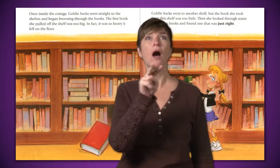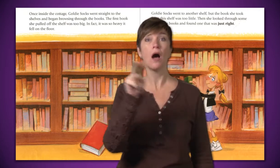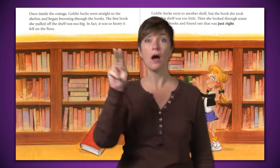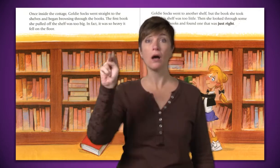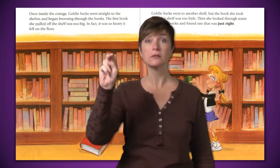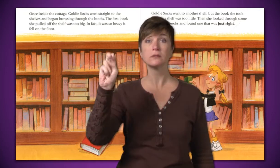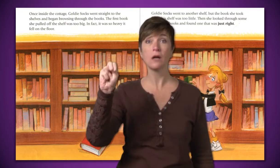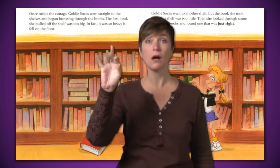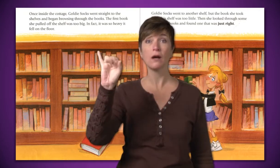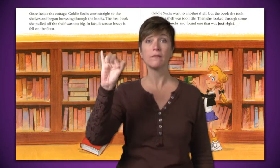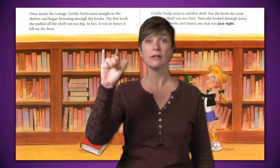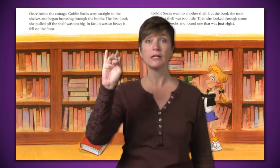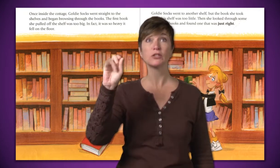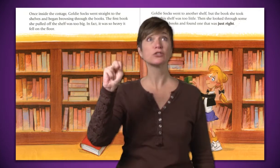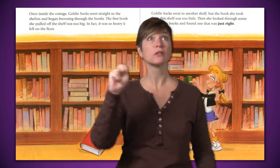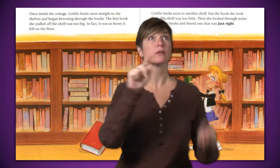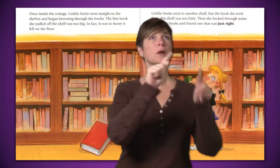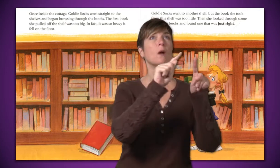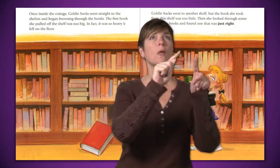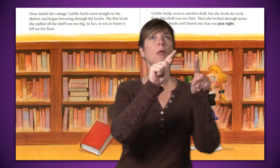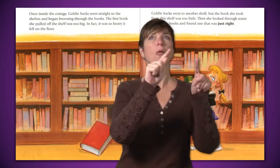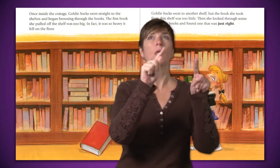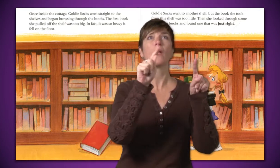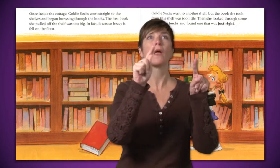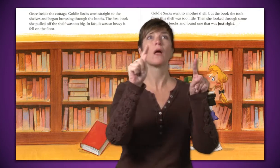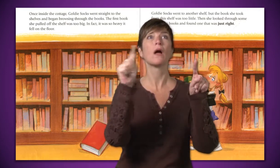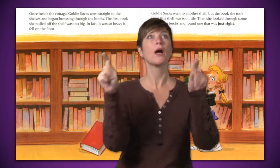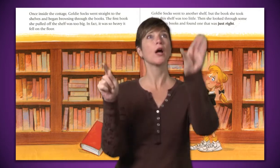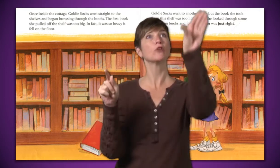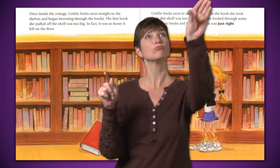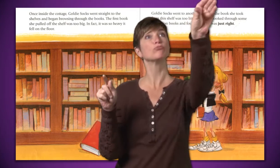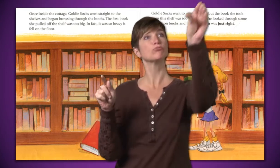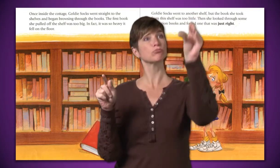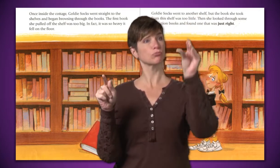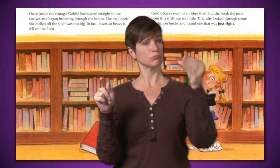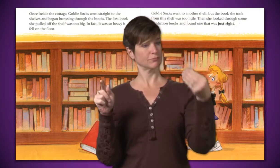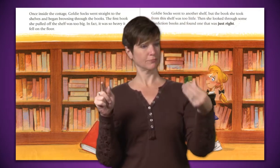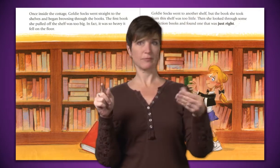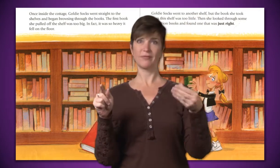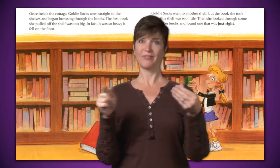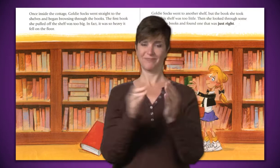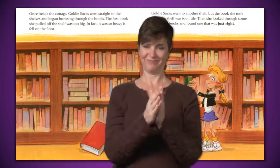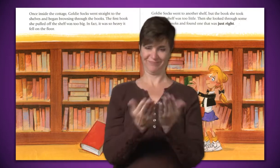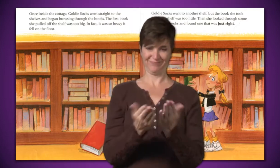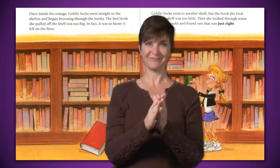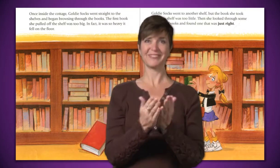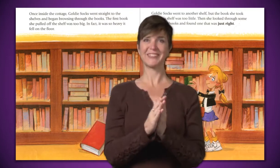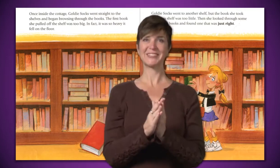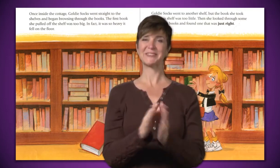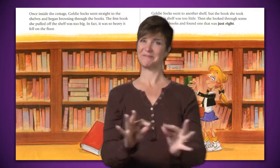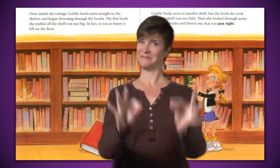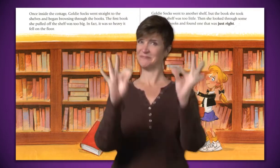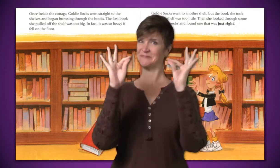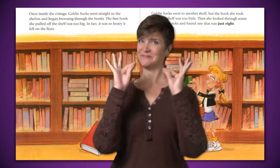little. Then she looked through some nonfiction books and found the one that was